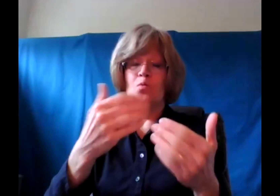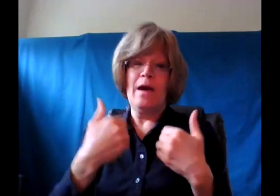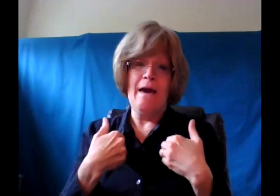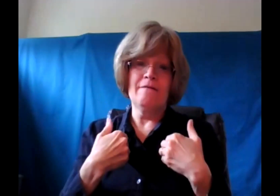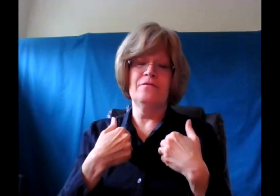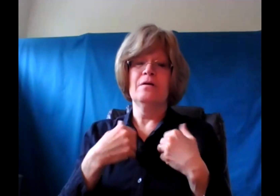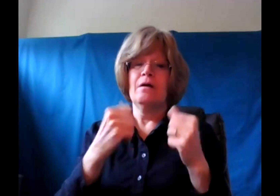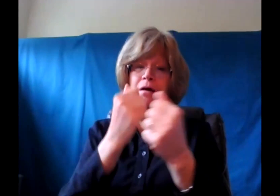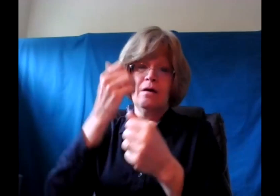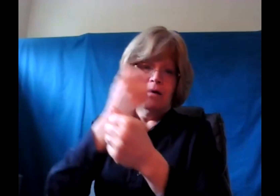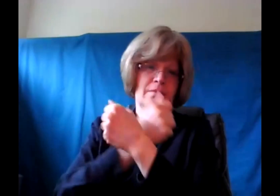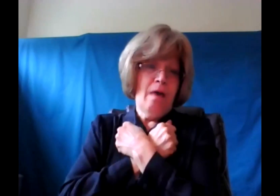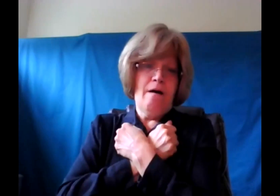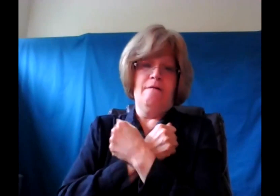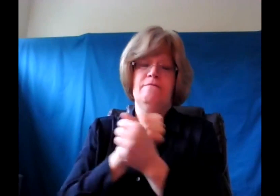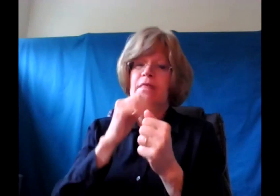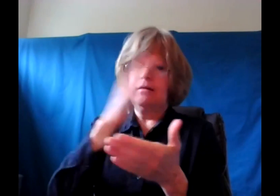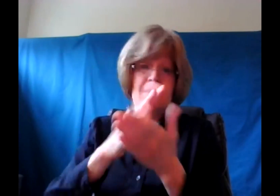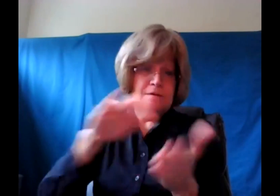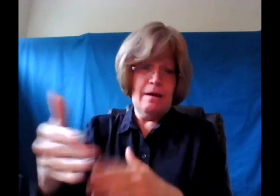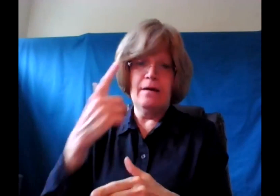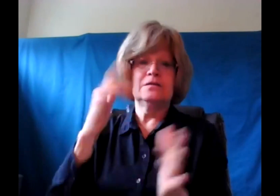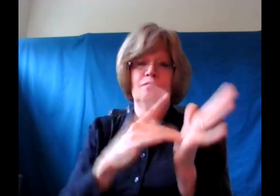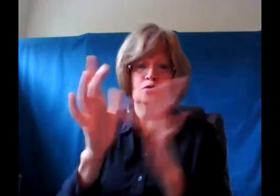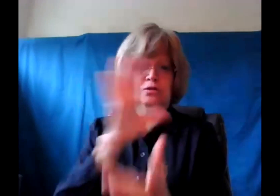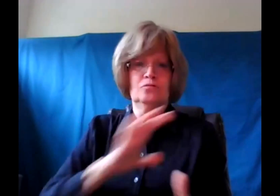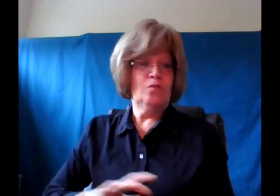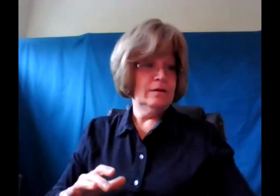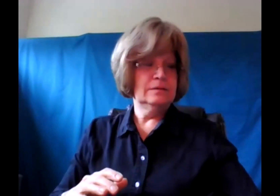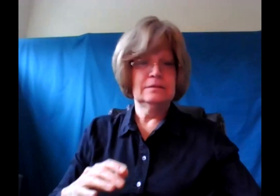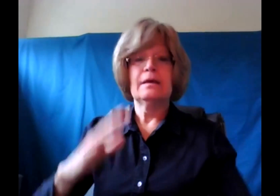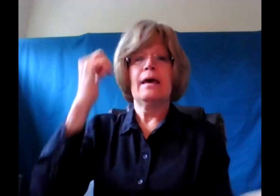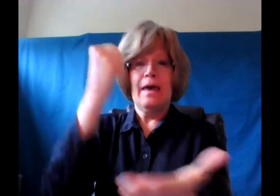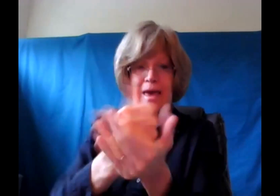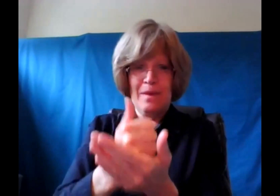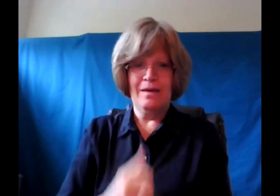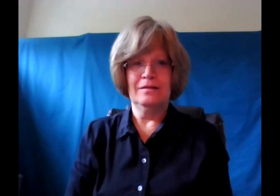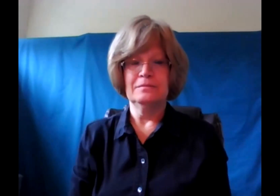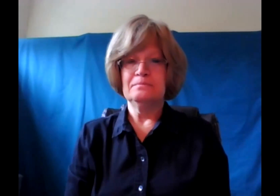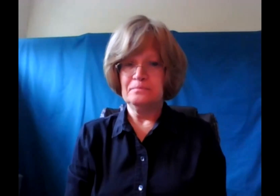undying love for our Lord Jesus Christ. Amen.